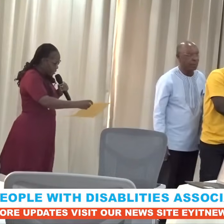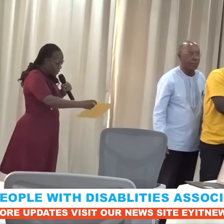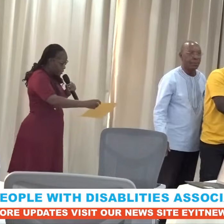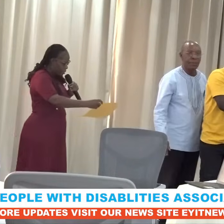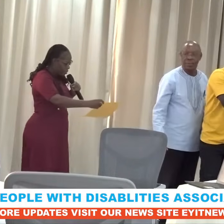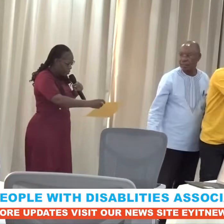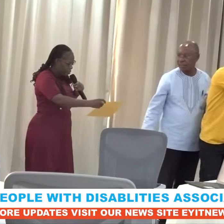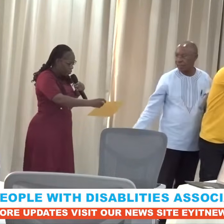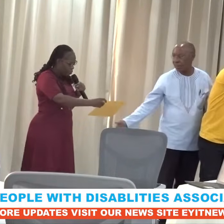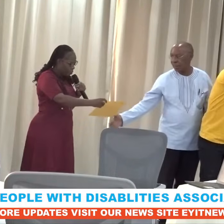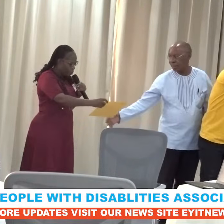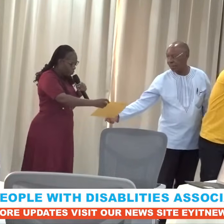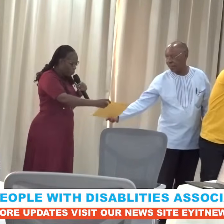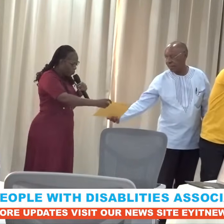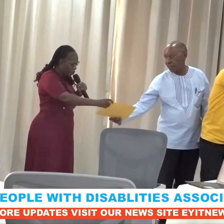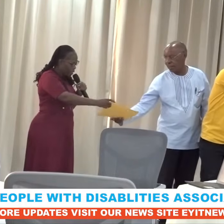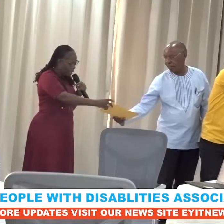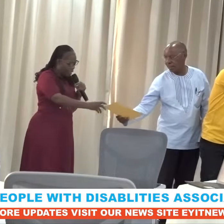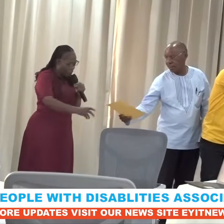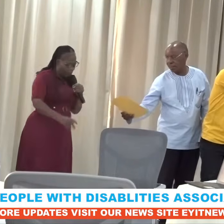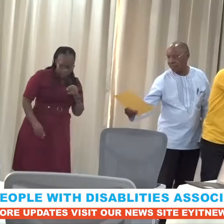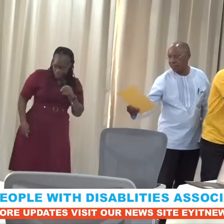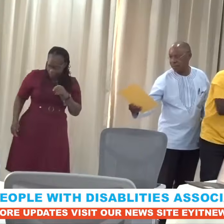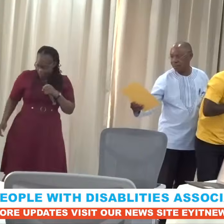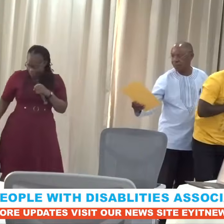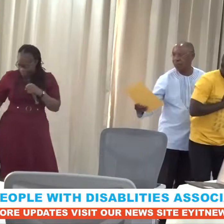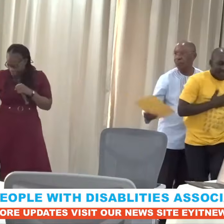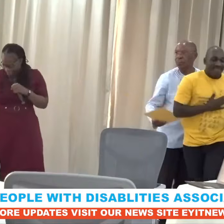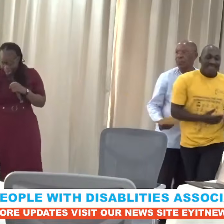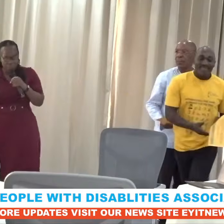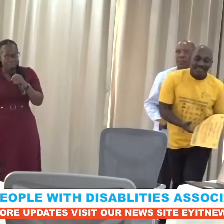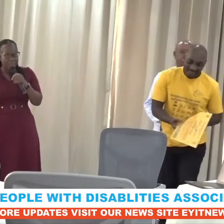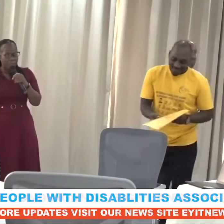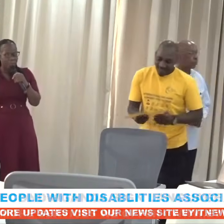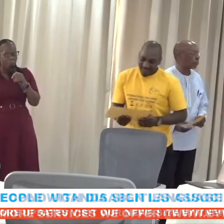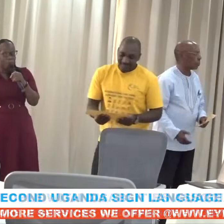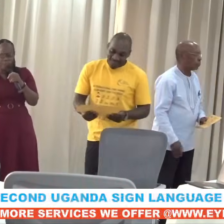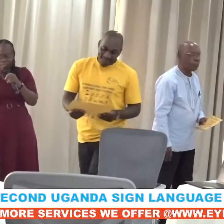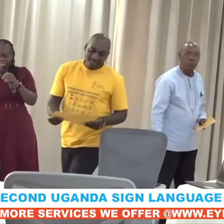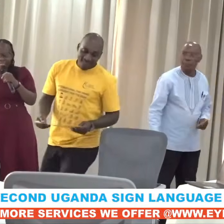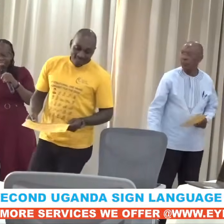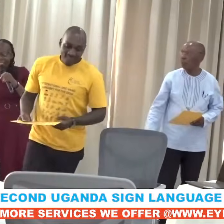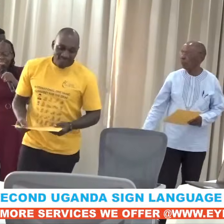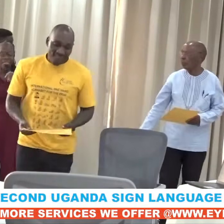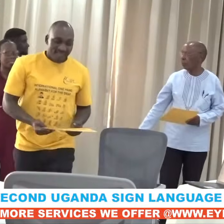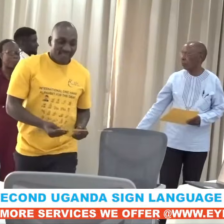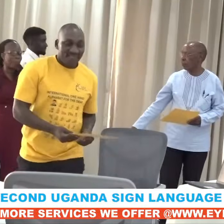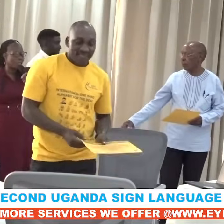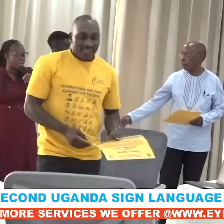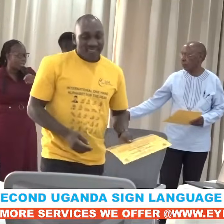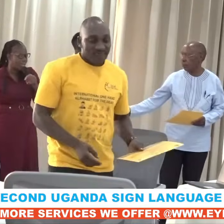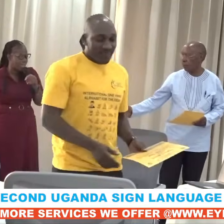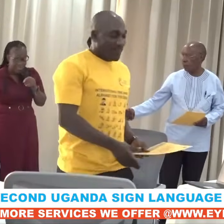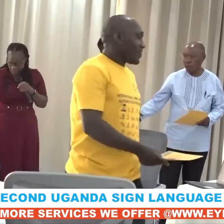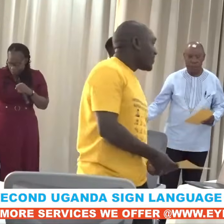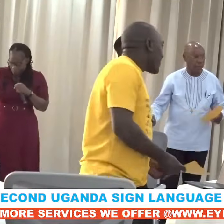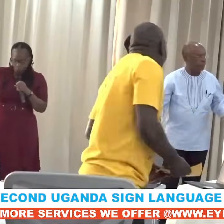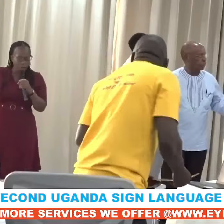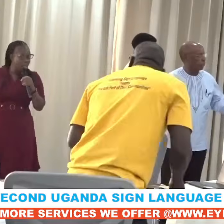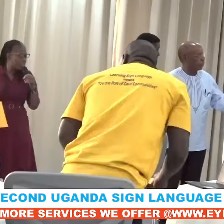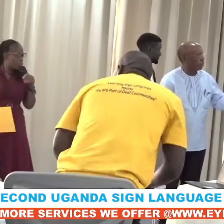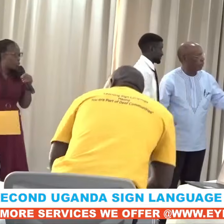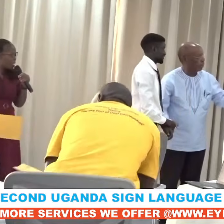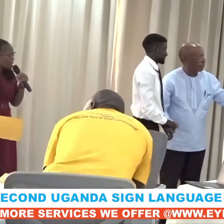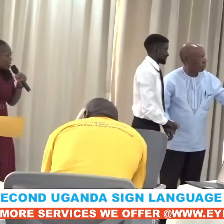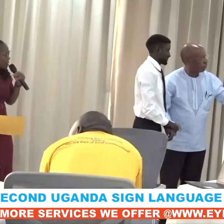Yes. Tumukunde Nabon has always provided the support for